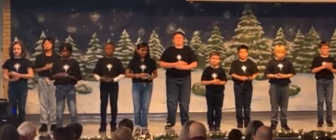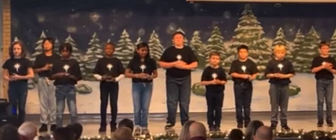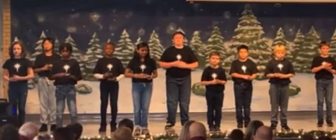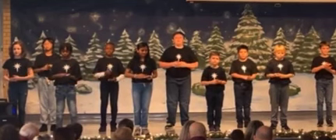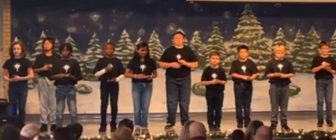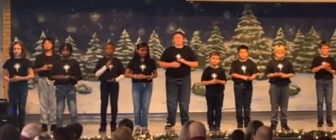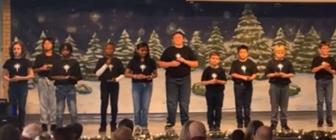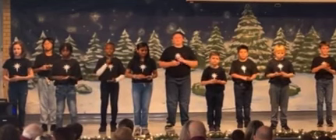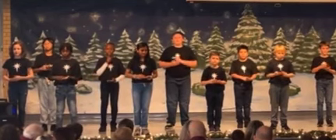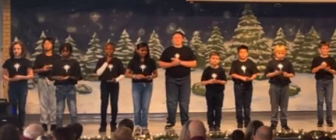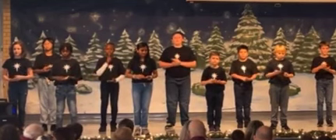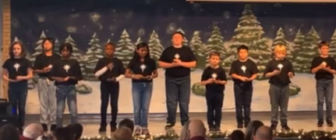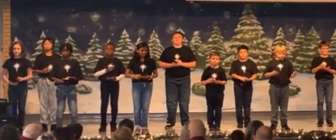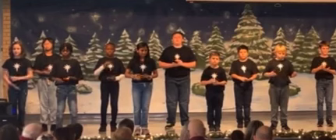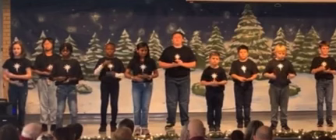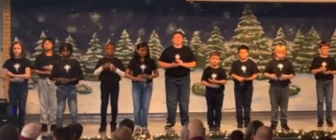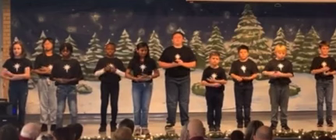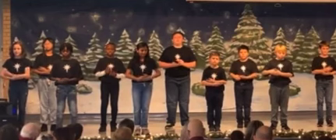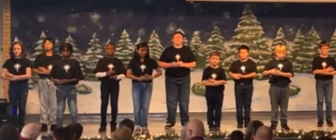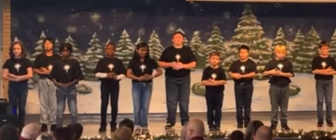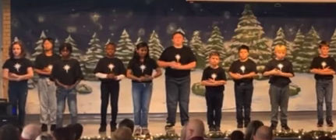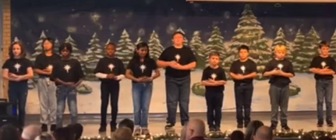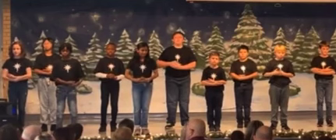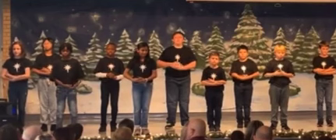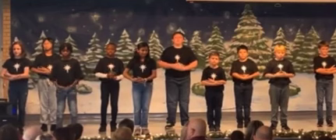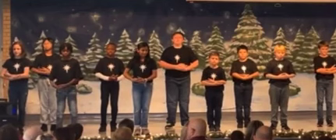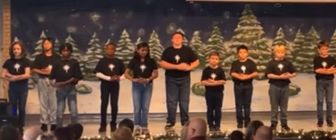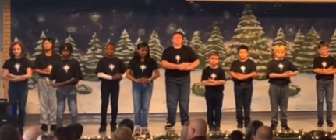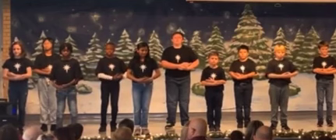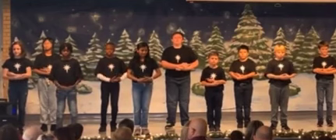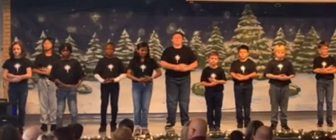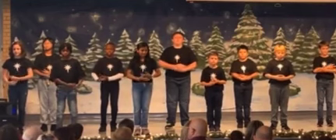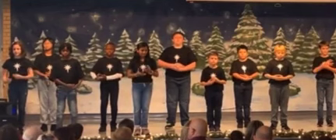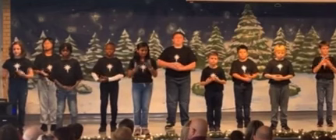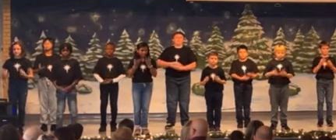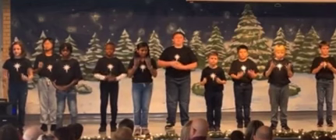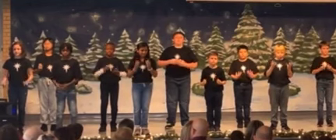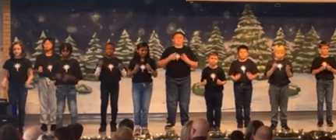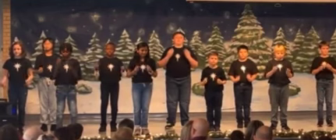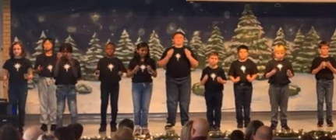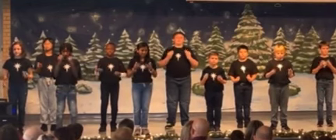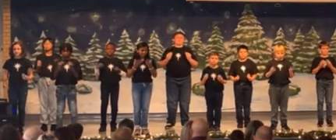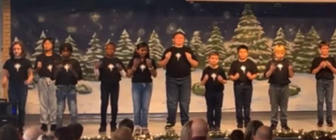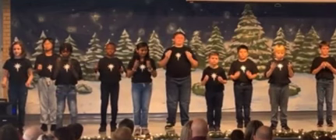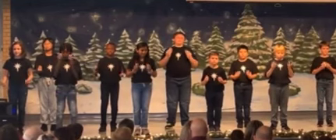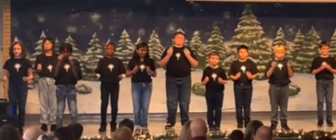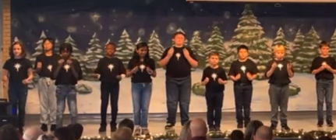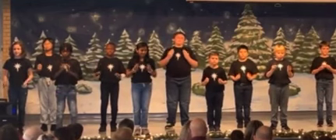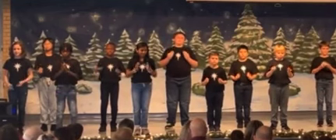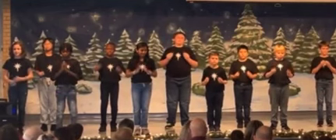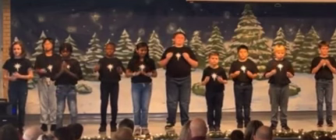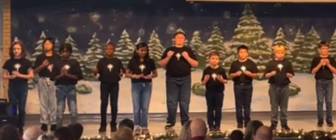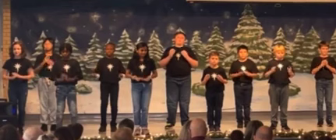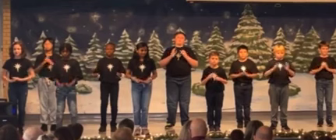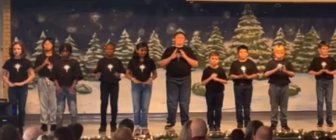holy infant so tender in